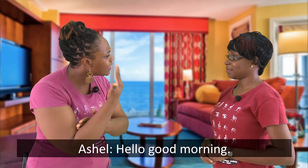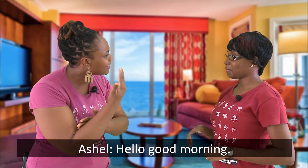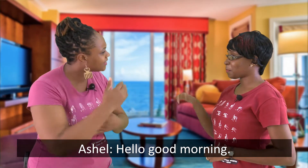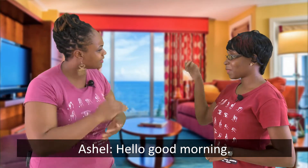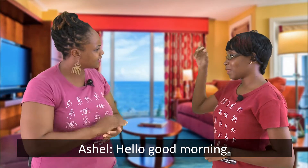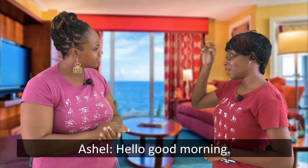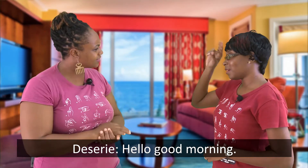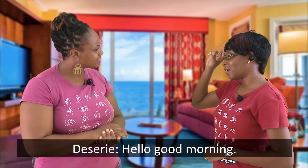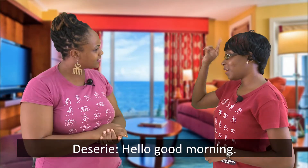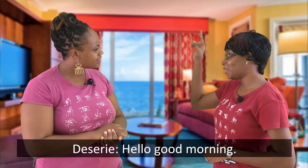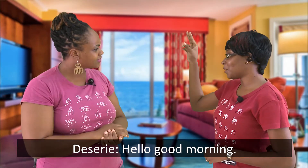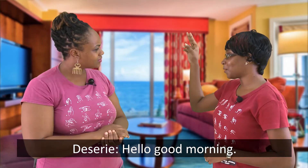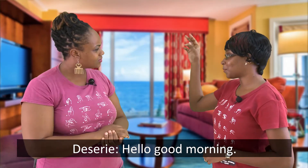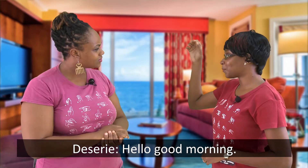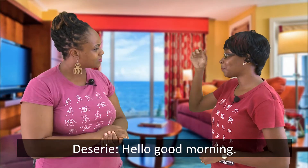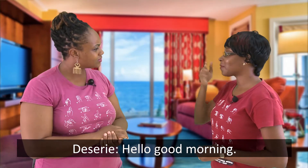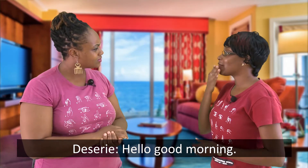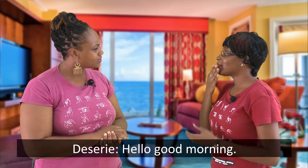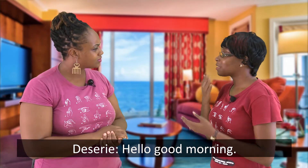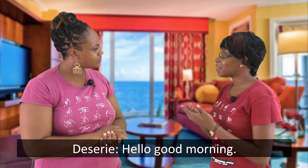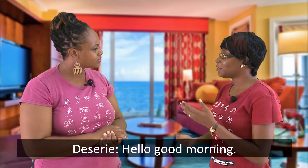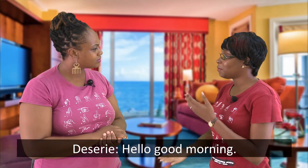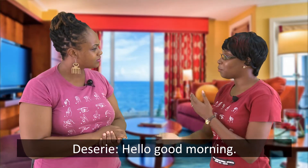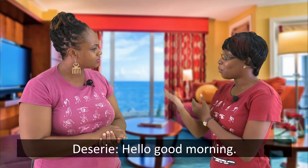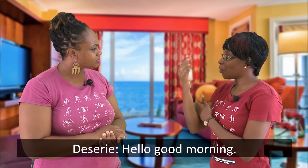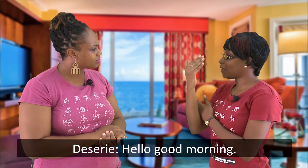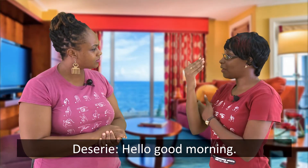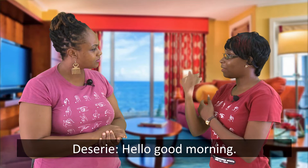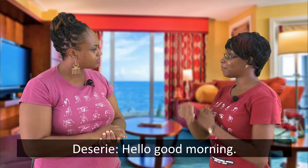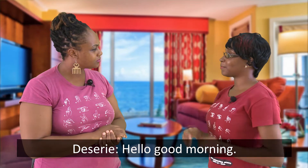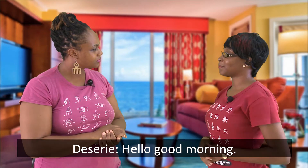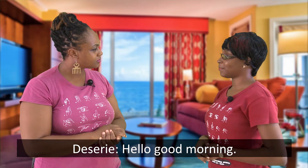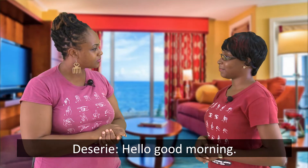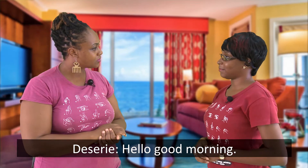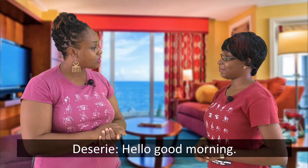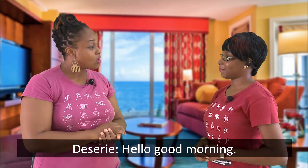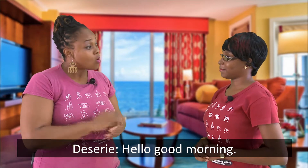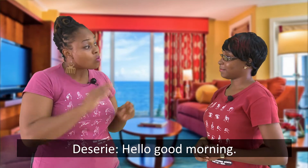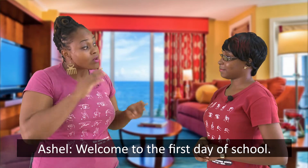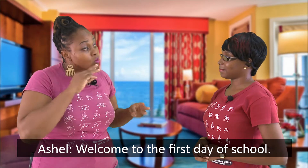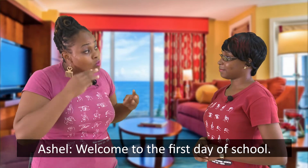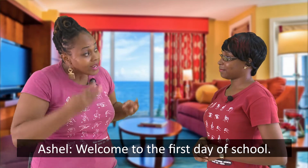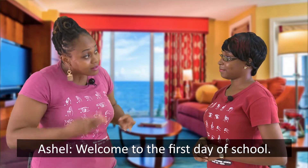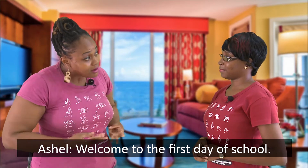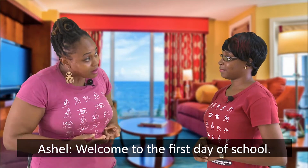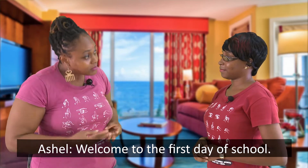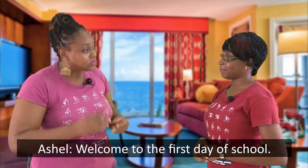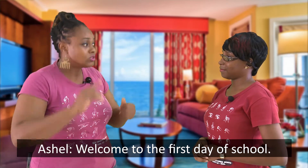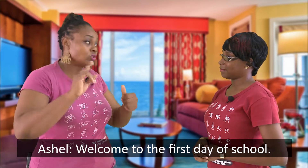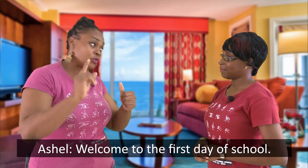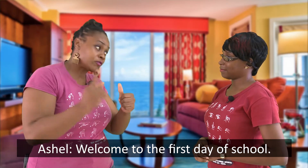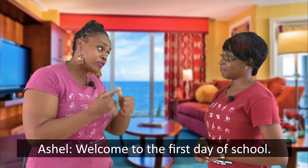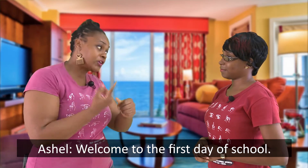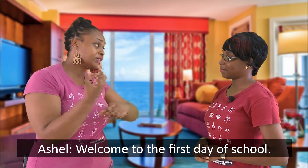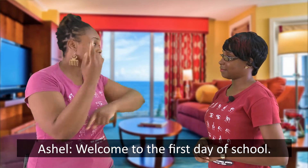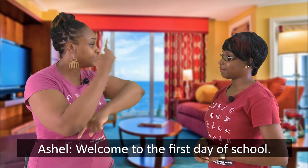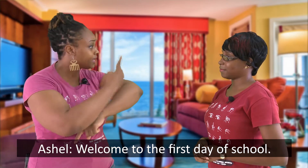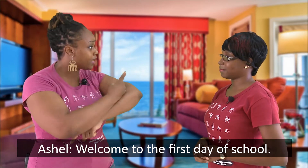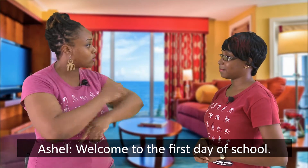hello good morning well welcome to first day